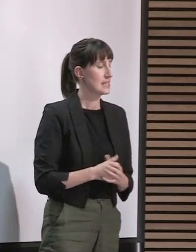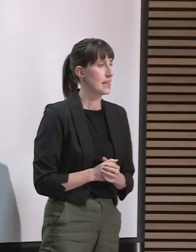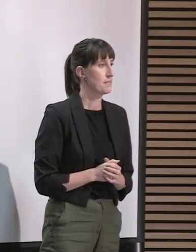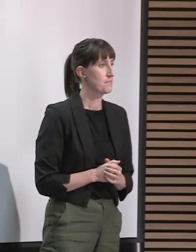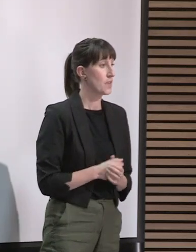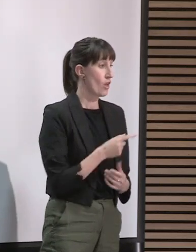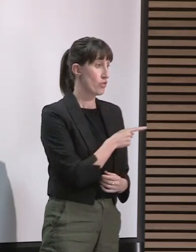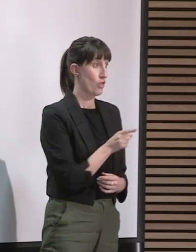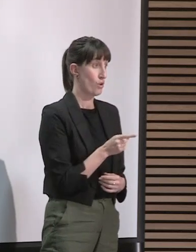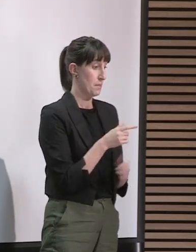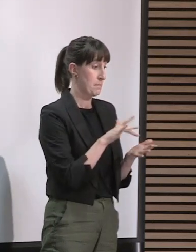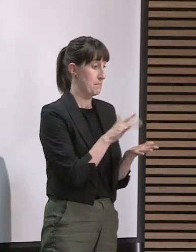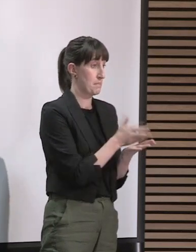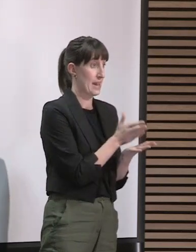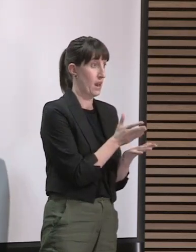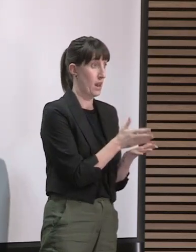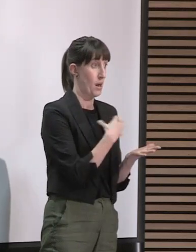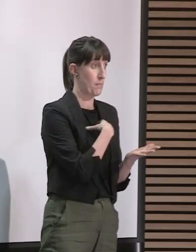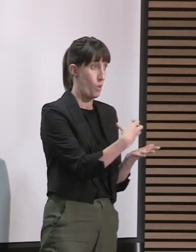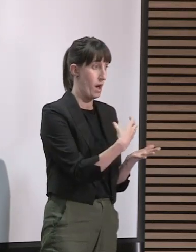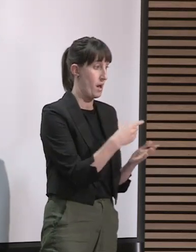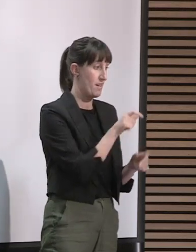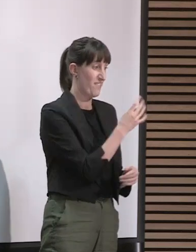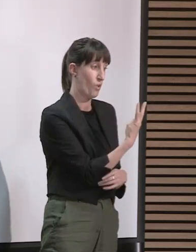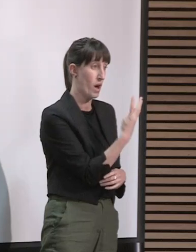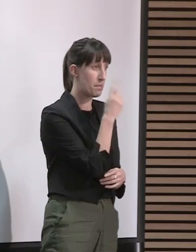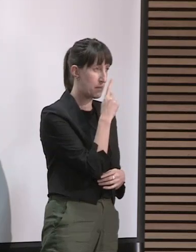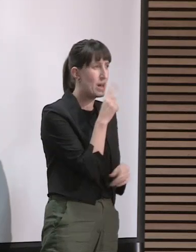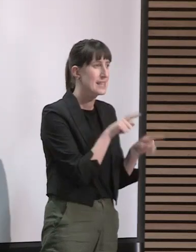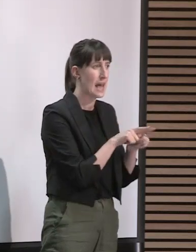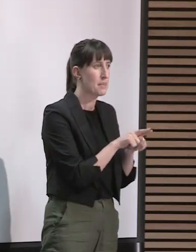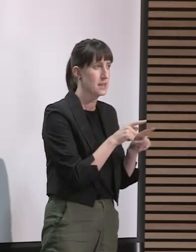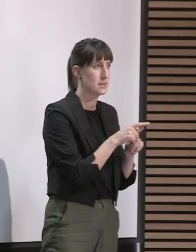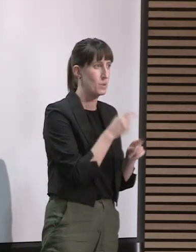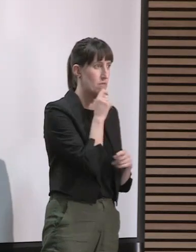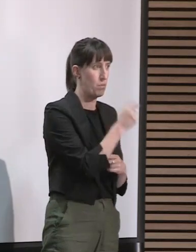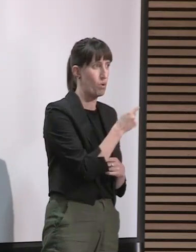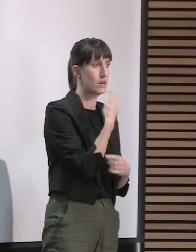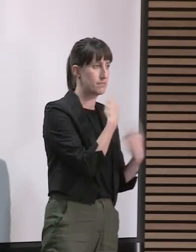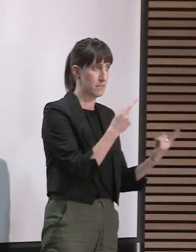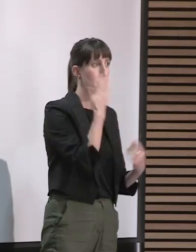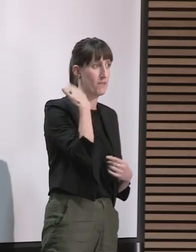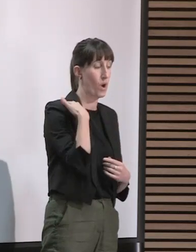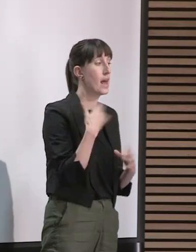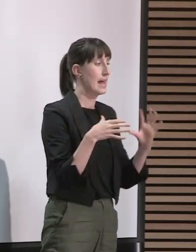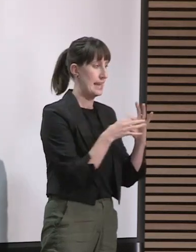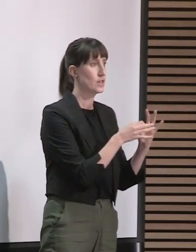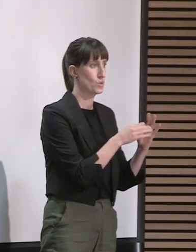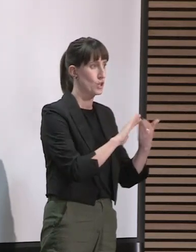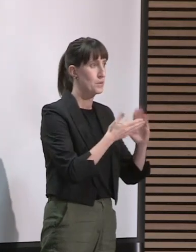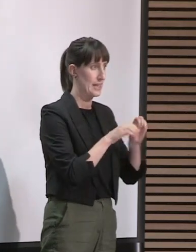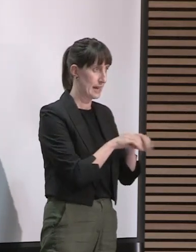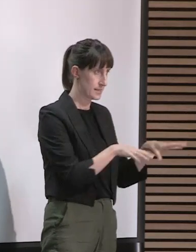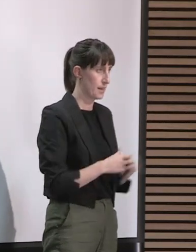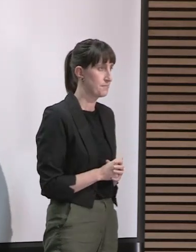is those in Middlemore, who have previously been reported. All are indeed part of the community cluster. Our